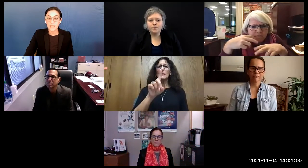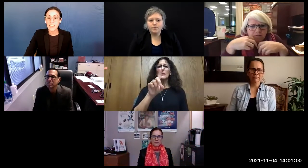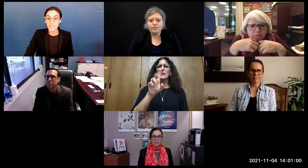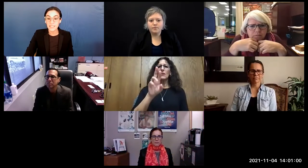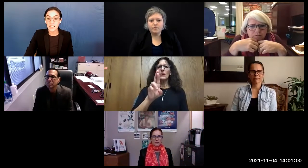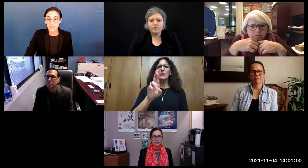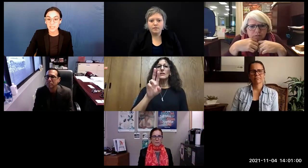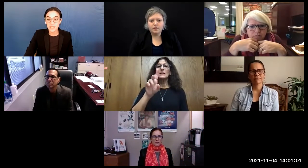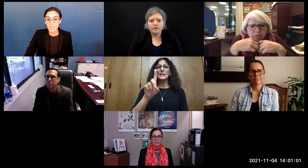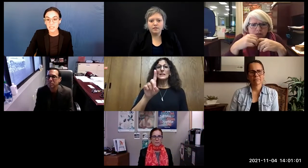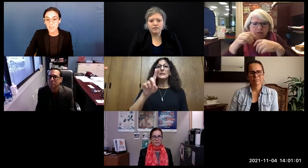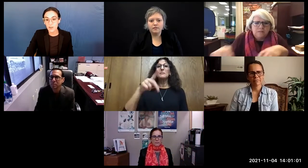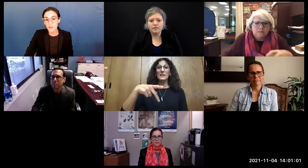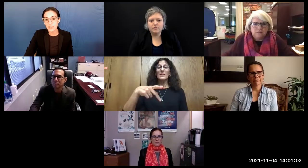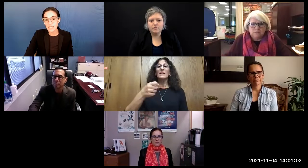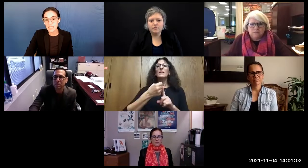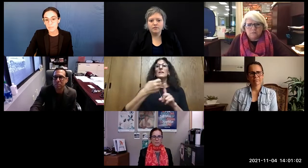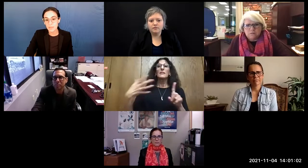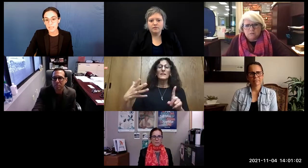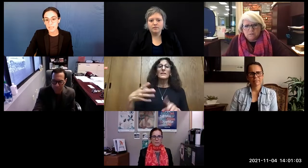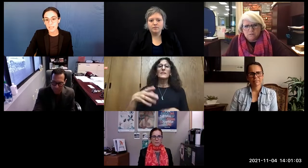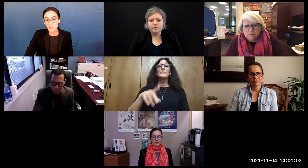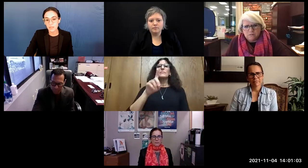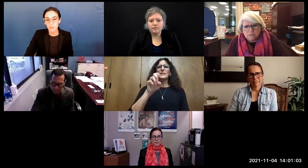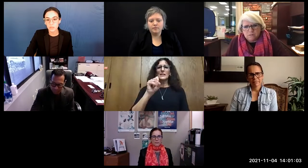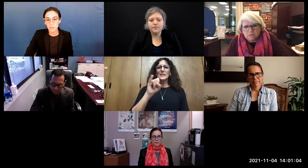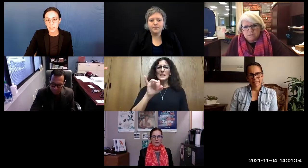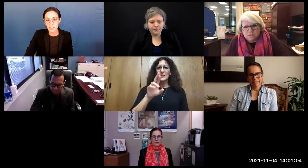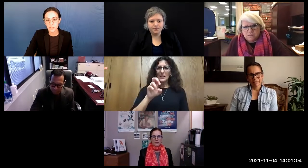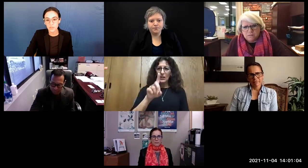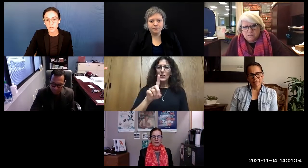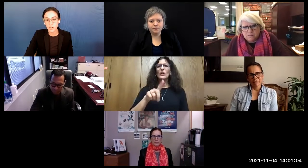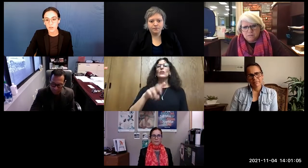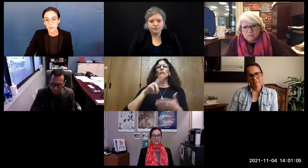Yes, it's the DRDP, which stands for